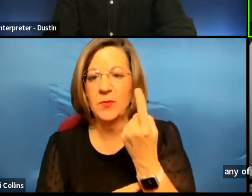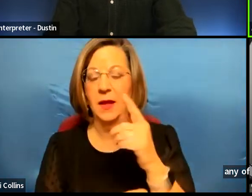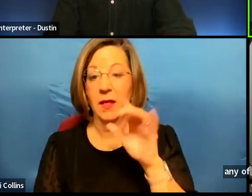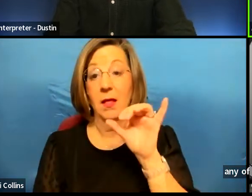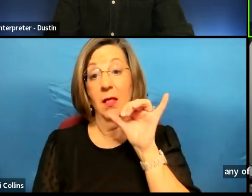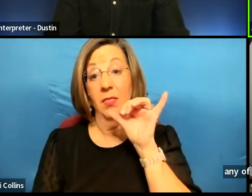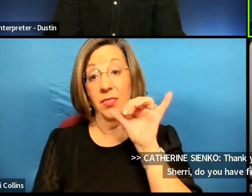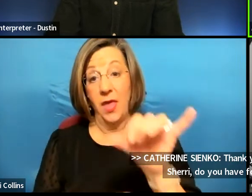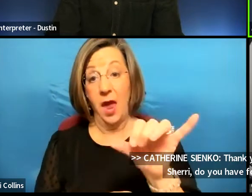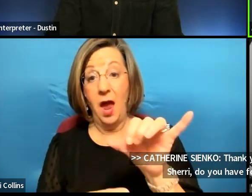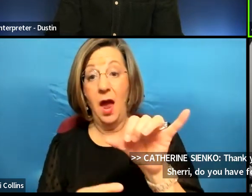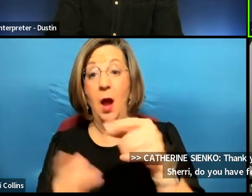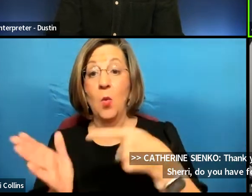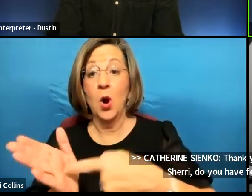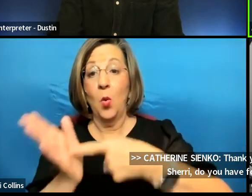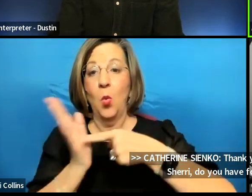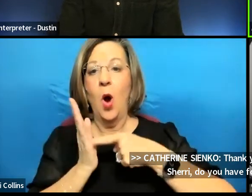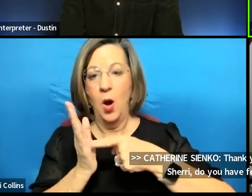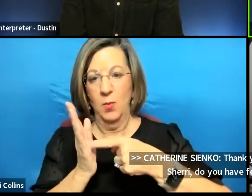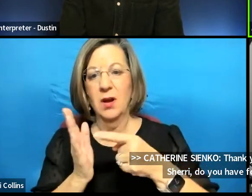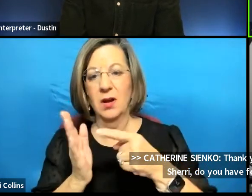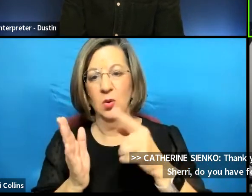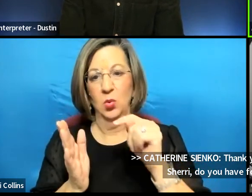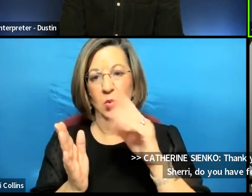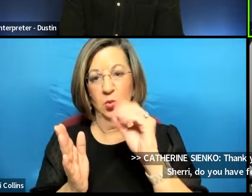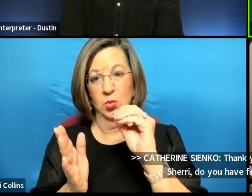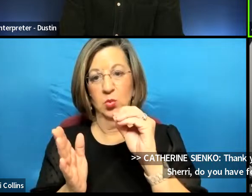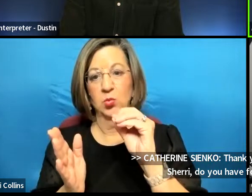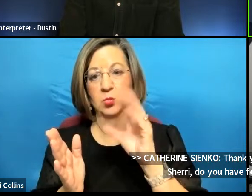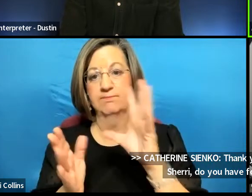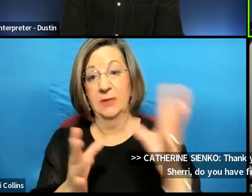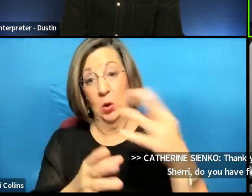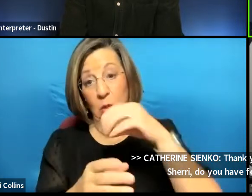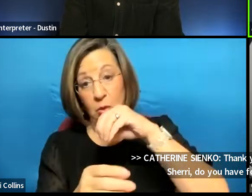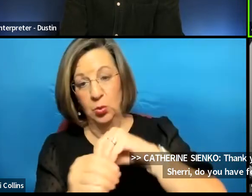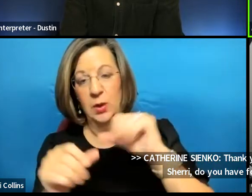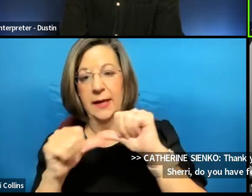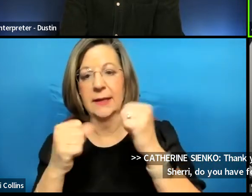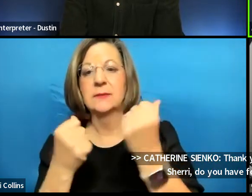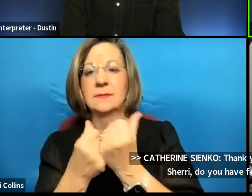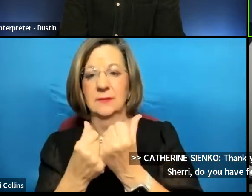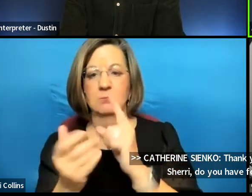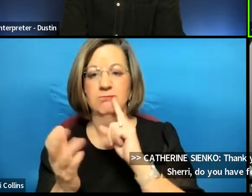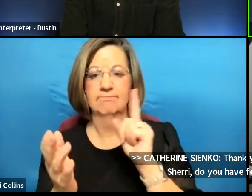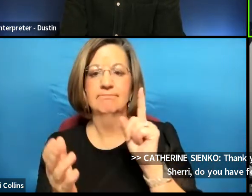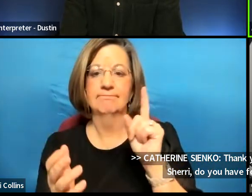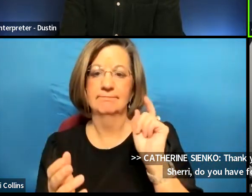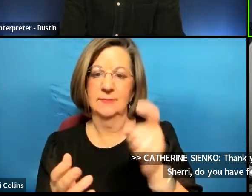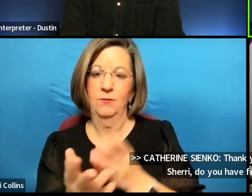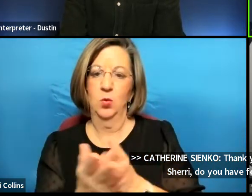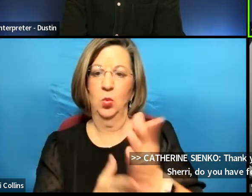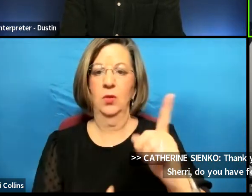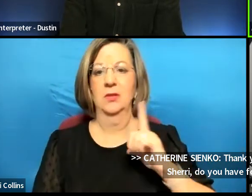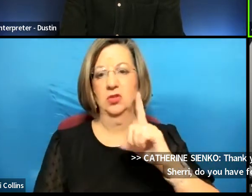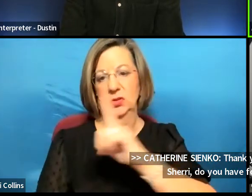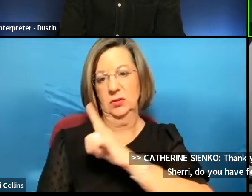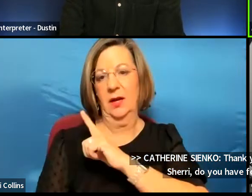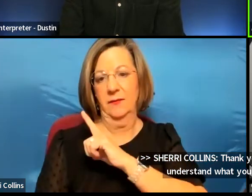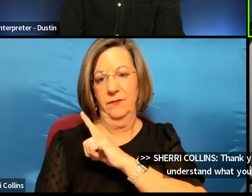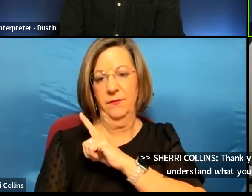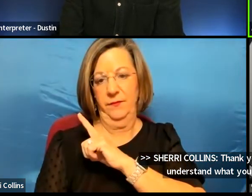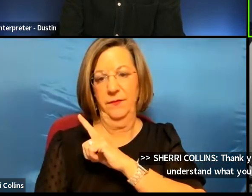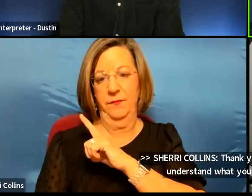comment. I do understand what you're saying. And the requirement to include